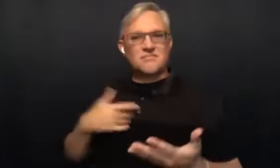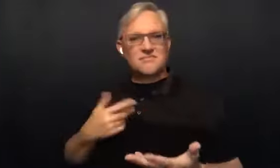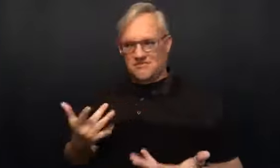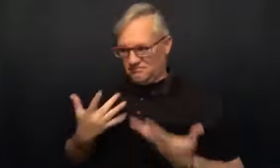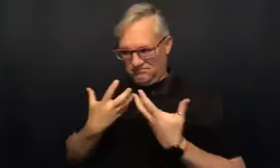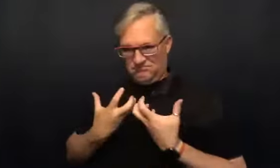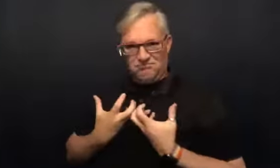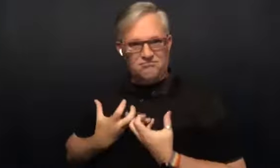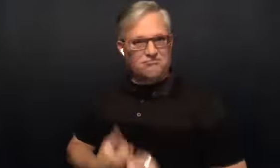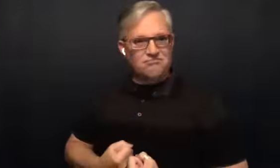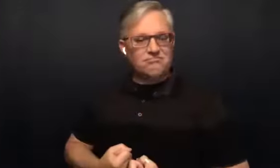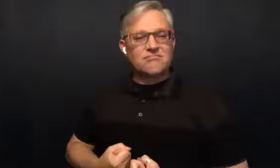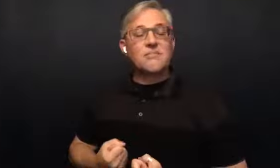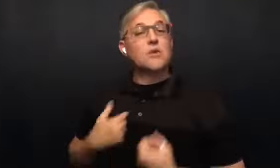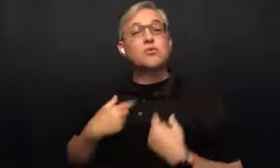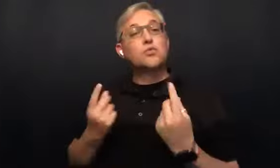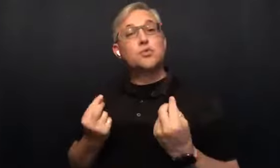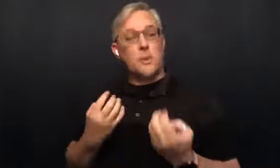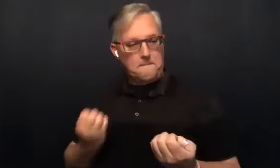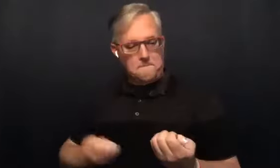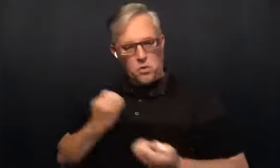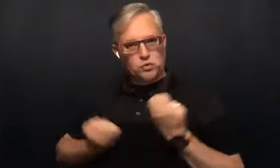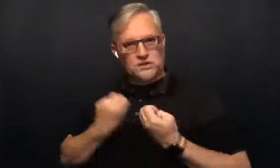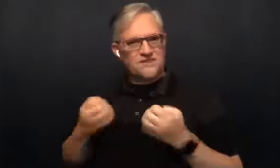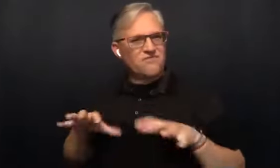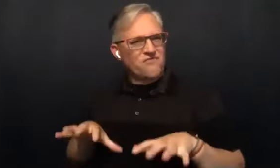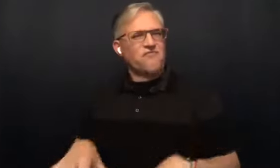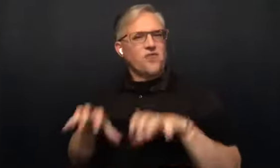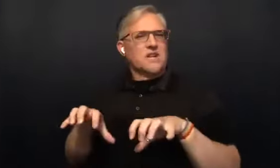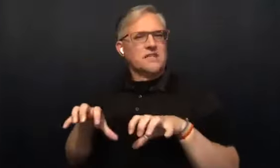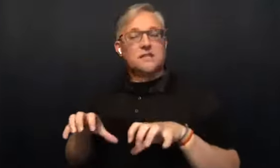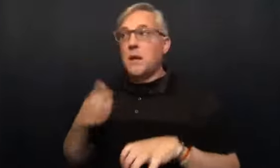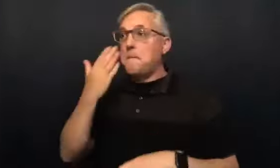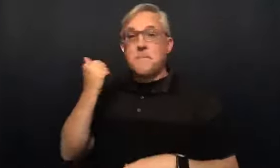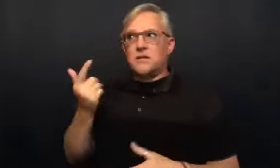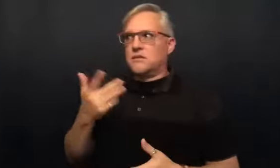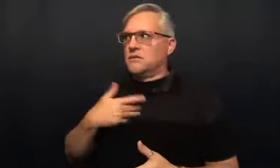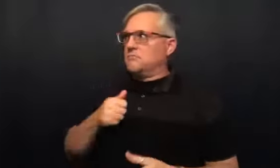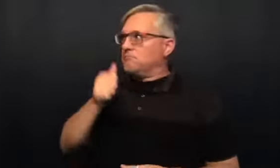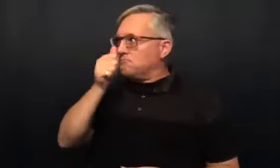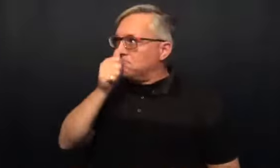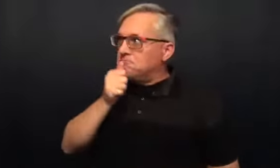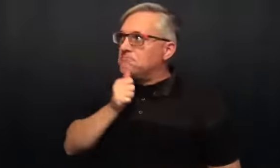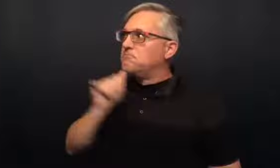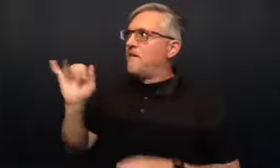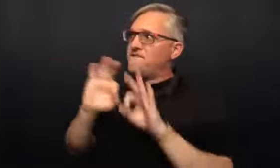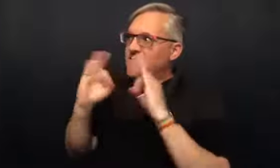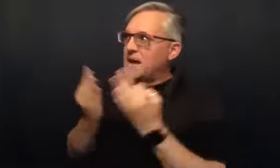freeze all of my emotions, because it was so painful to live in this family system that in order to be safe,